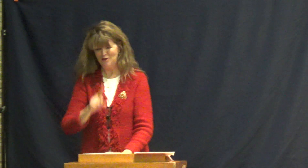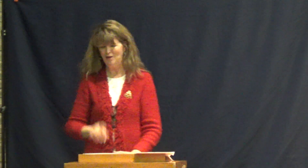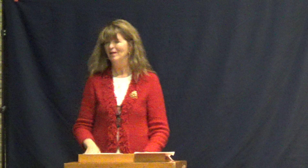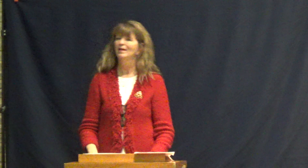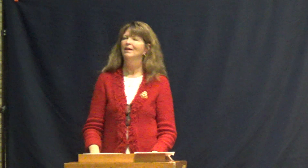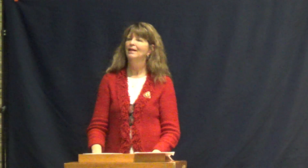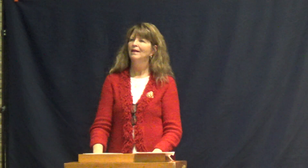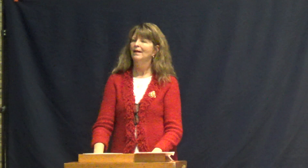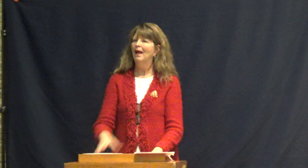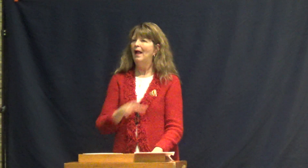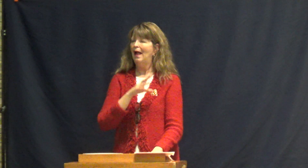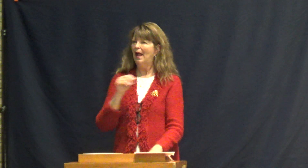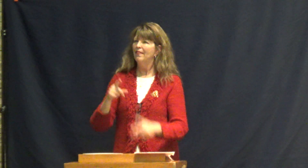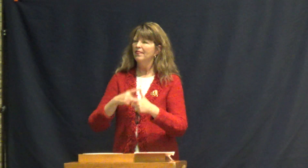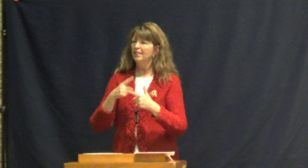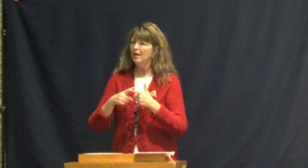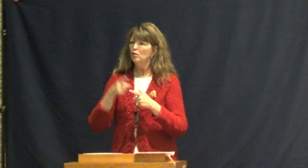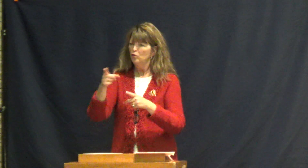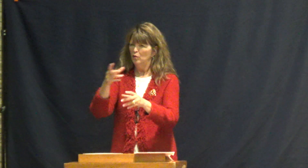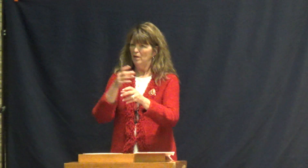be terrifying for sure.